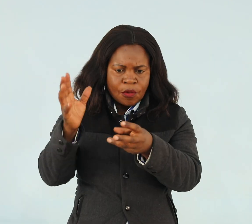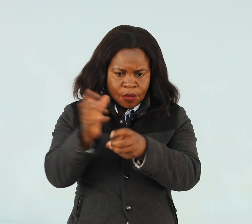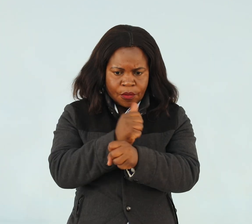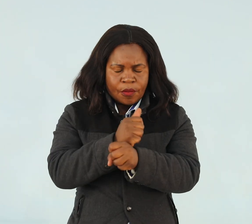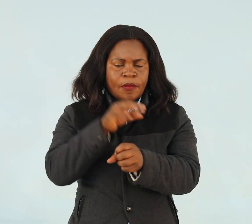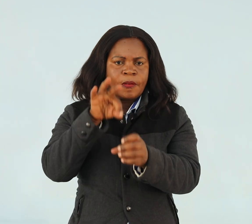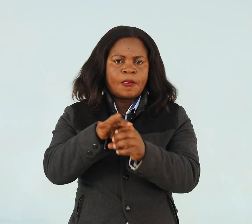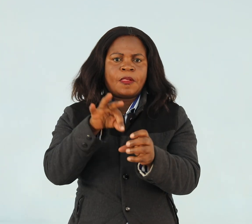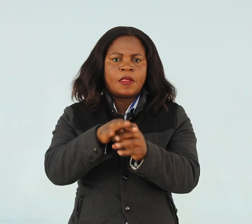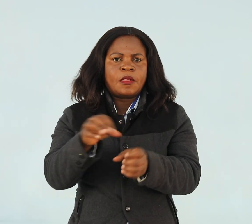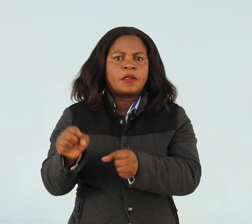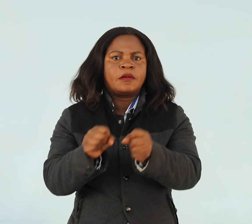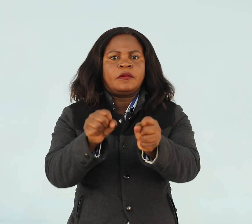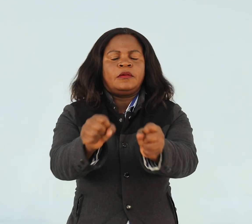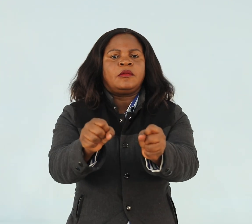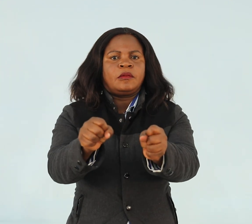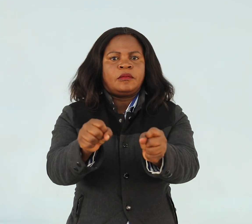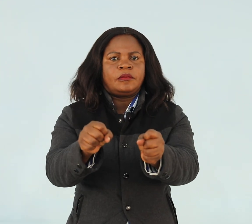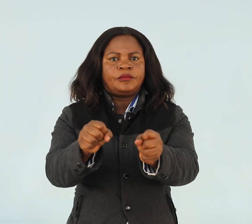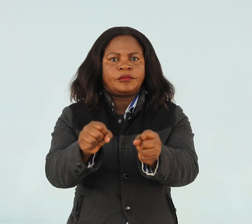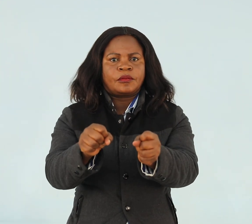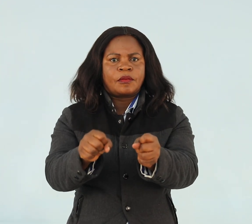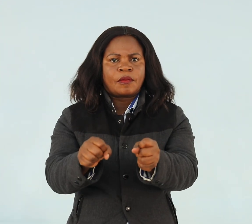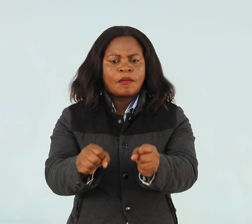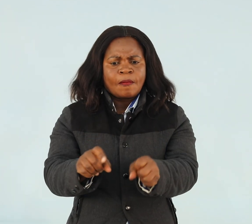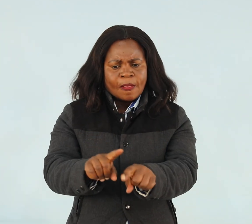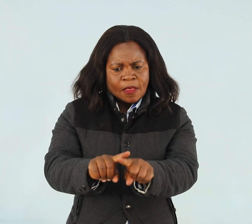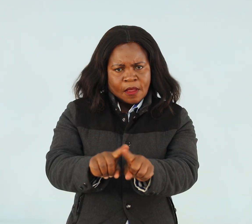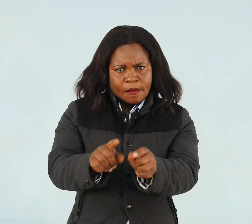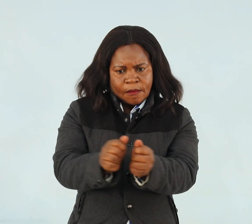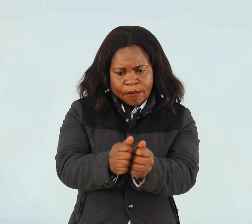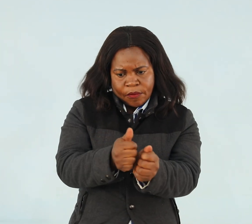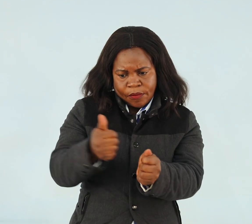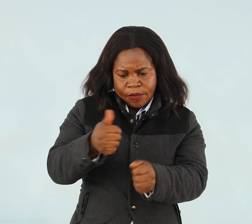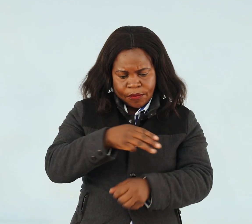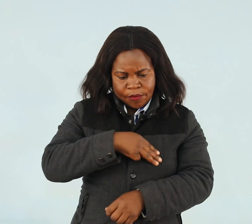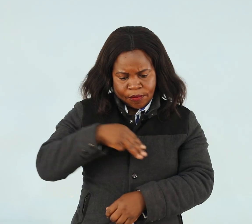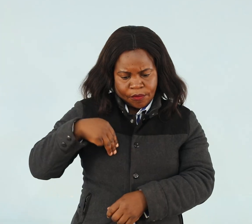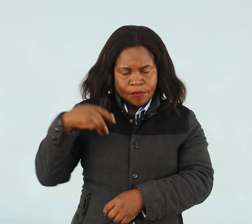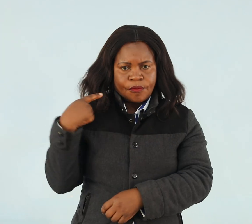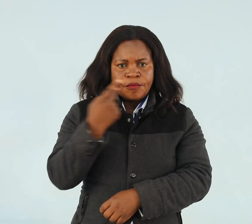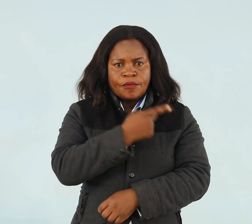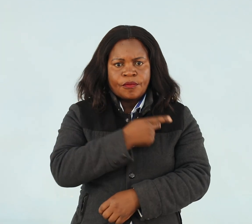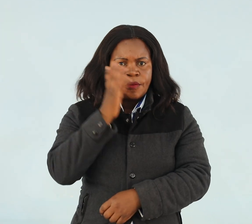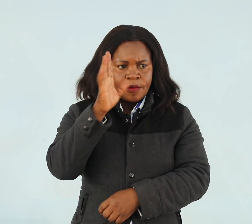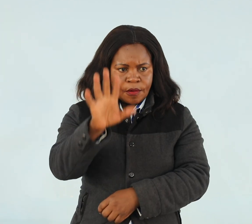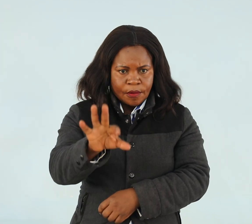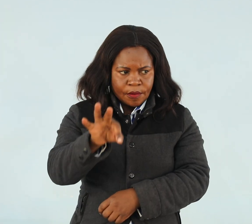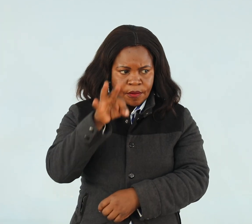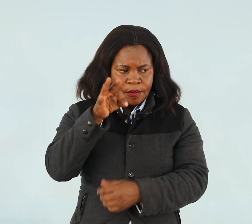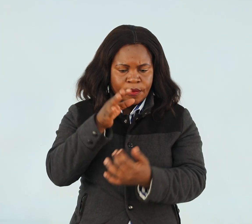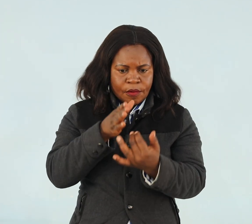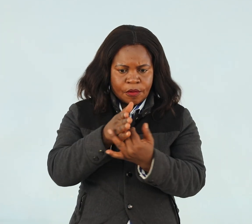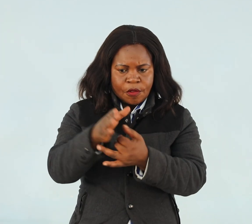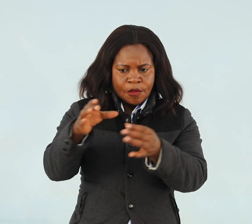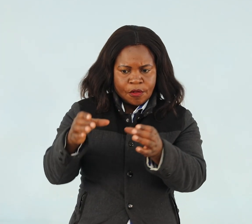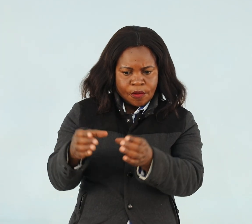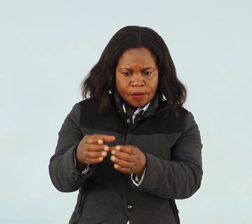system. In contrast, other MPs will be elected through a proportional